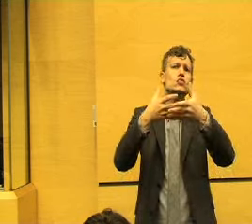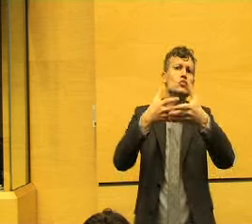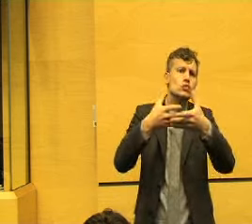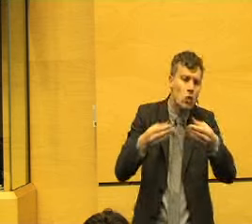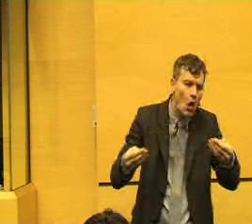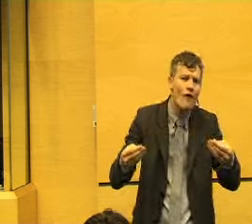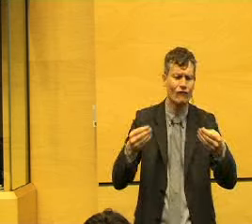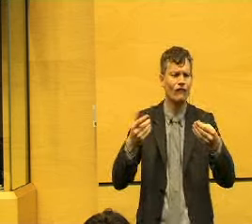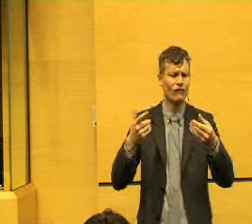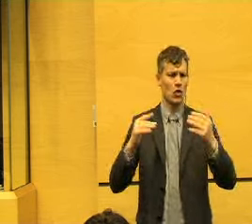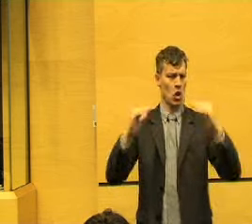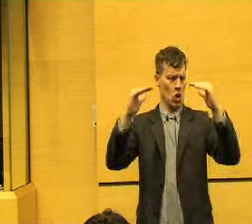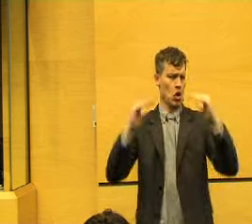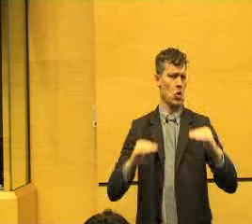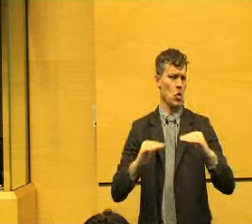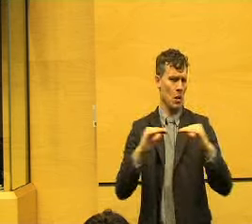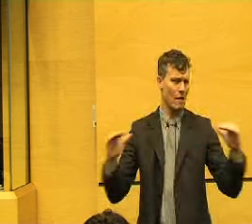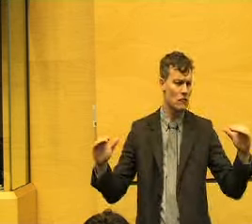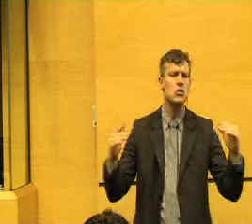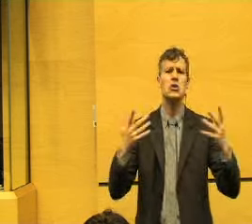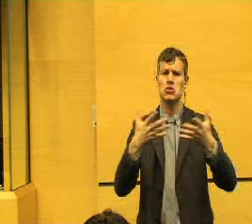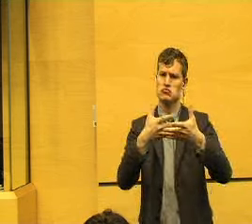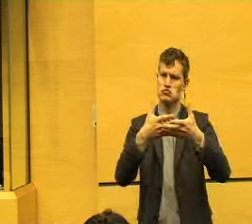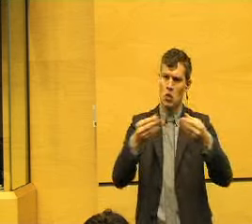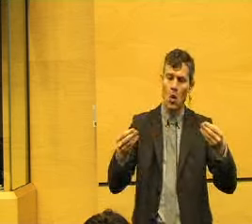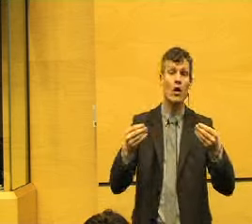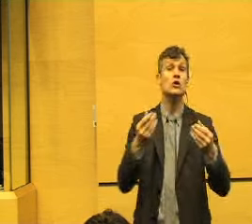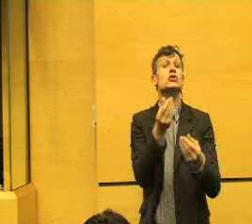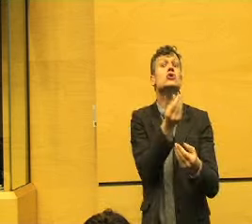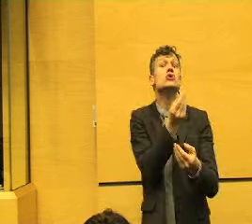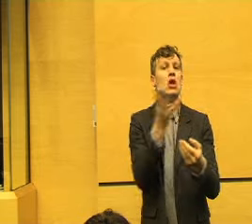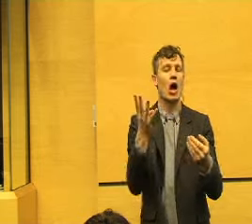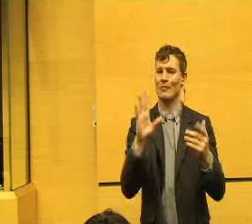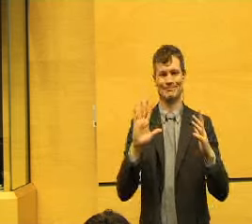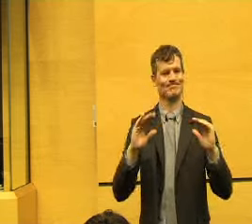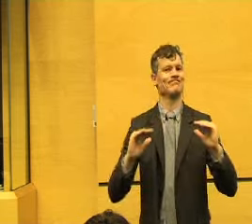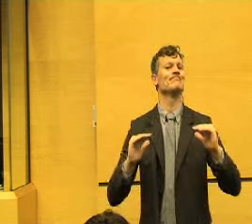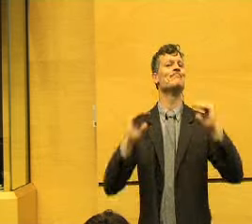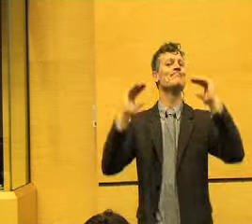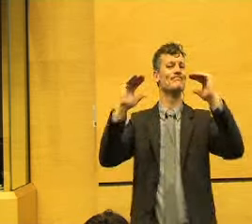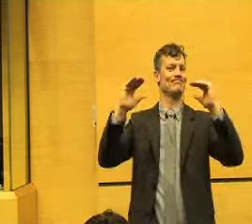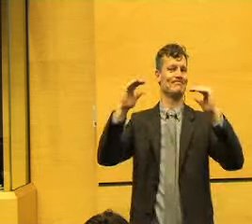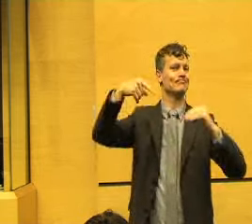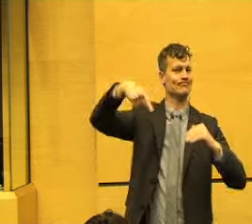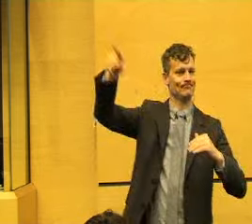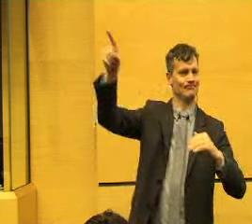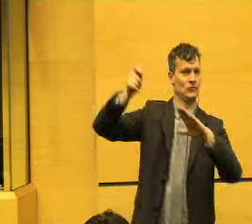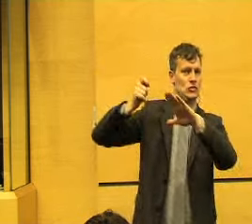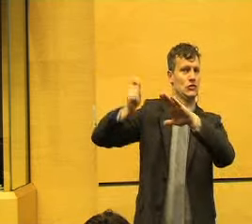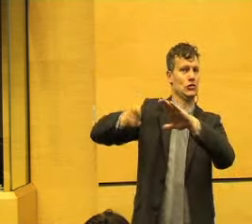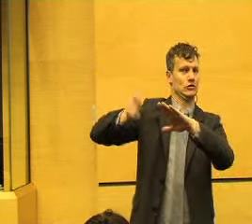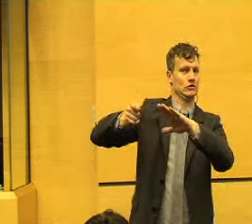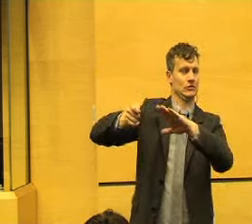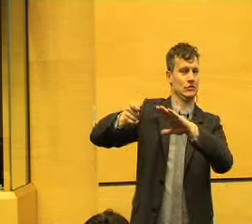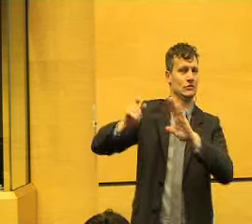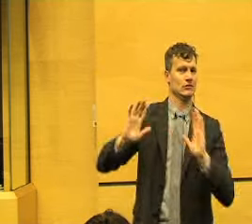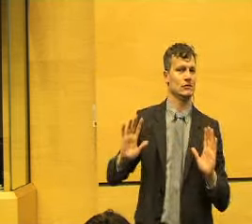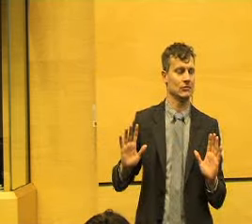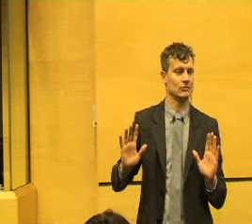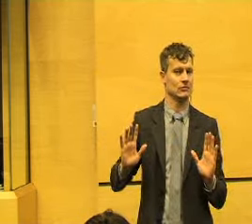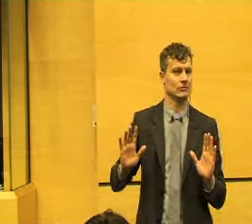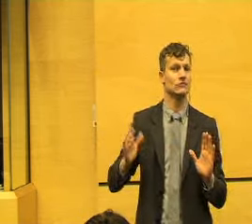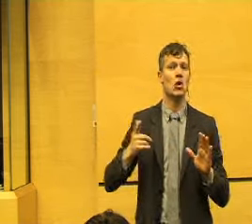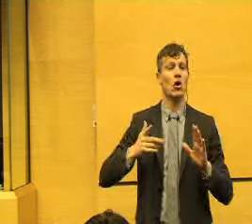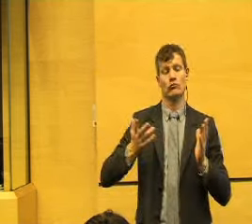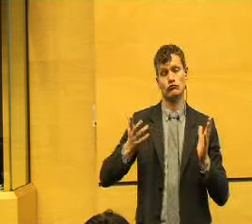court. I mentioned yesterday some examples of the court's decision that have set good precedents. My